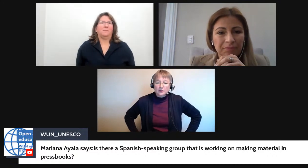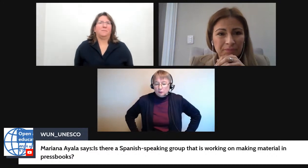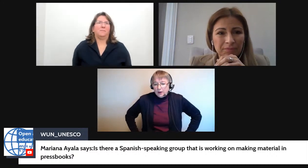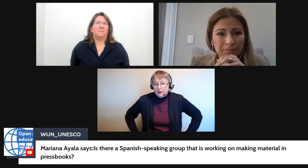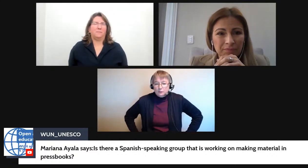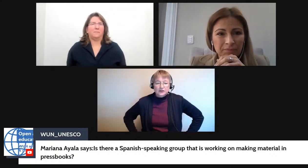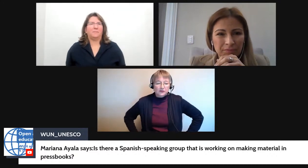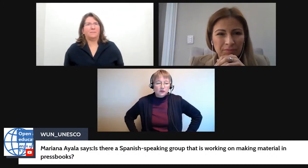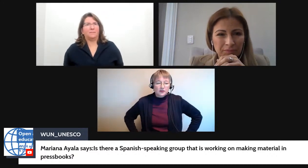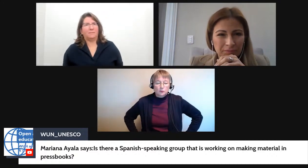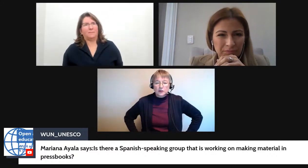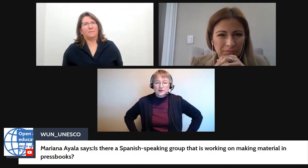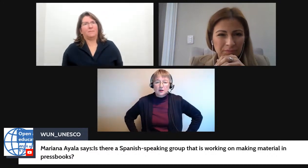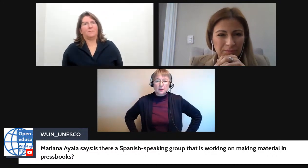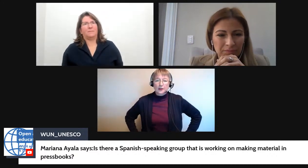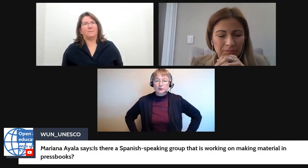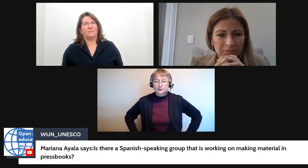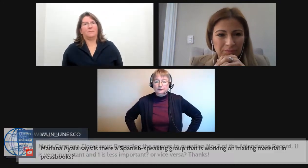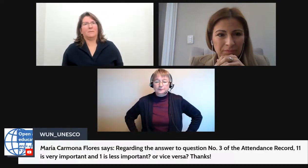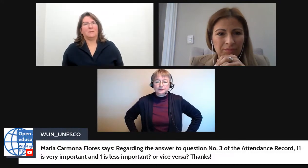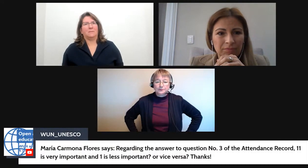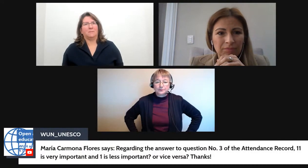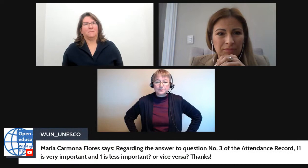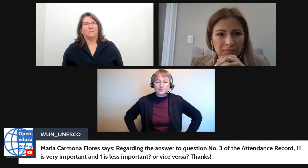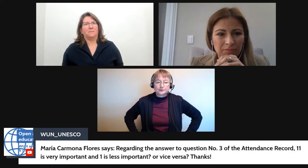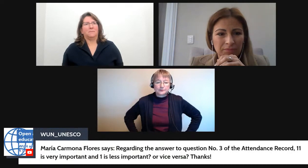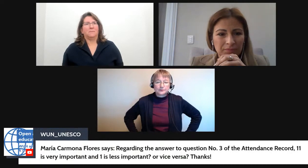OER realm, which of course one is all about.